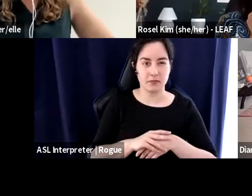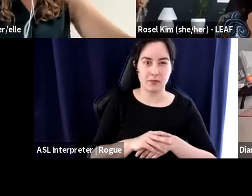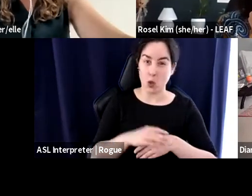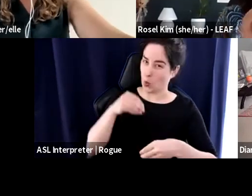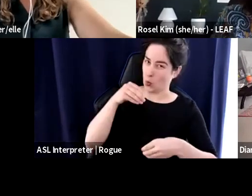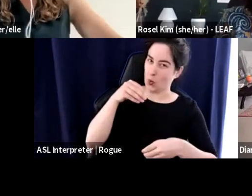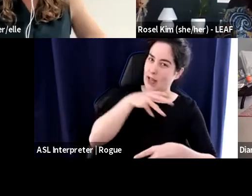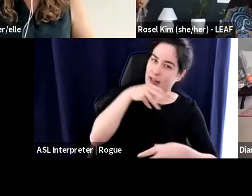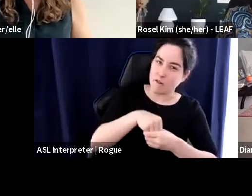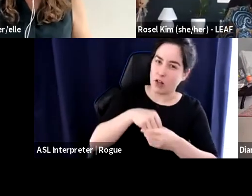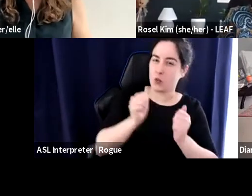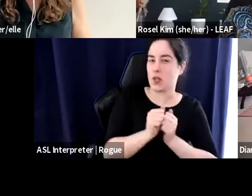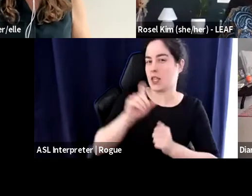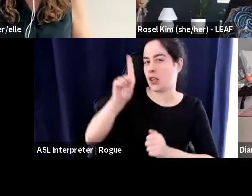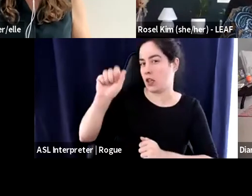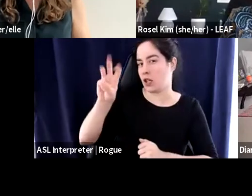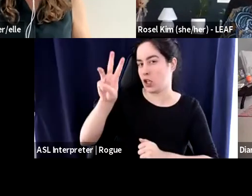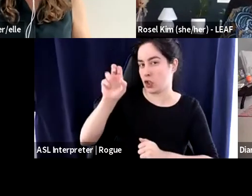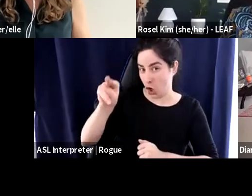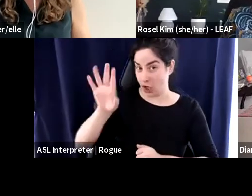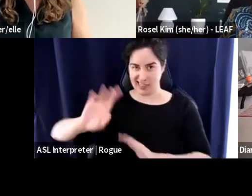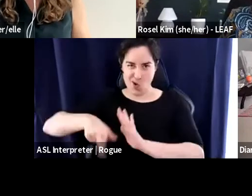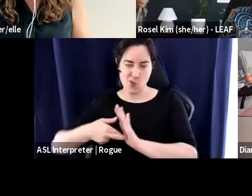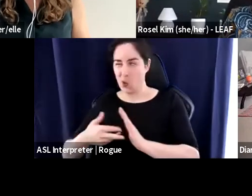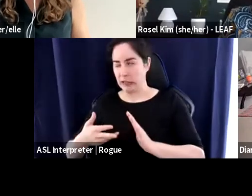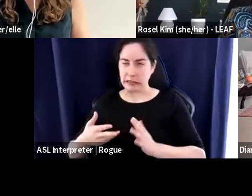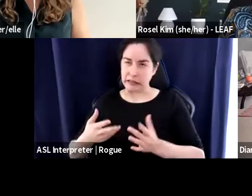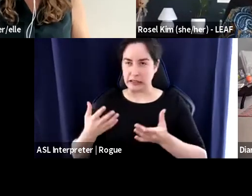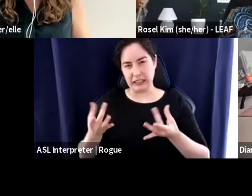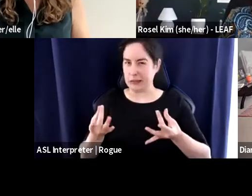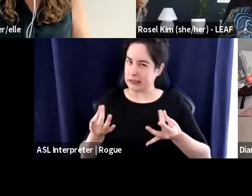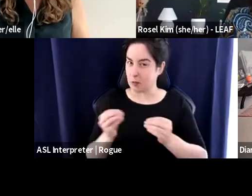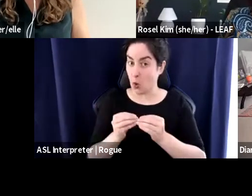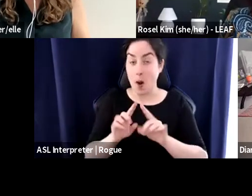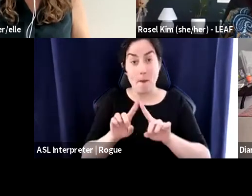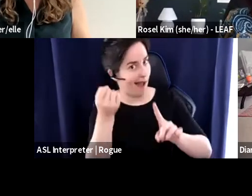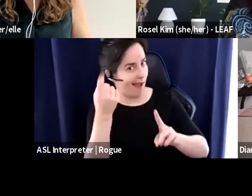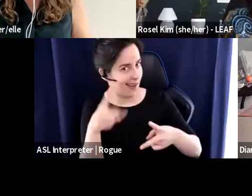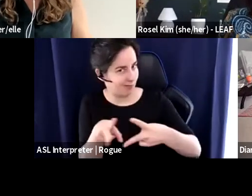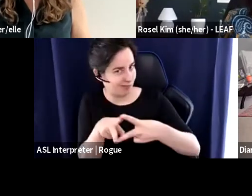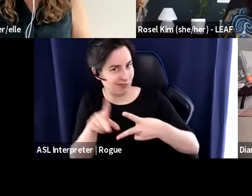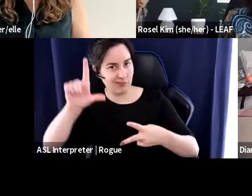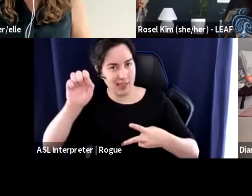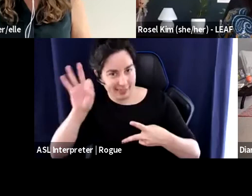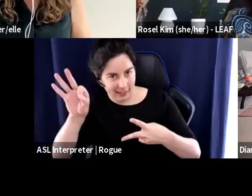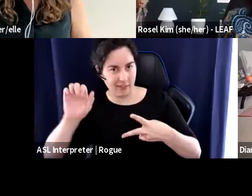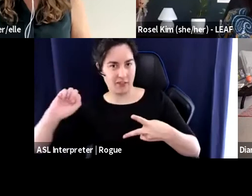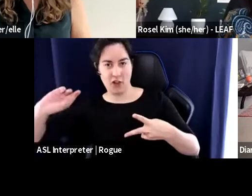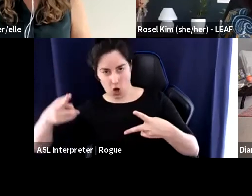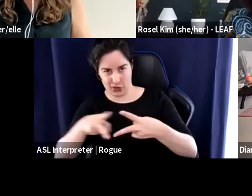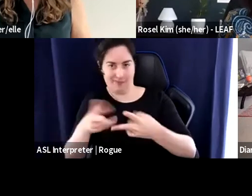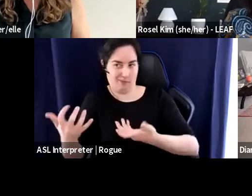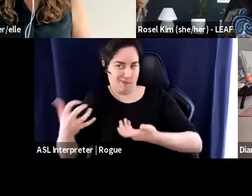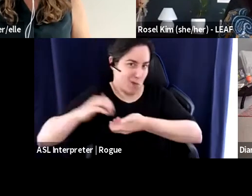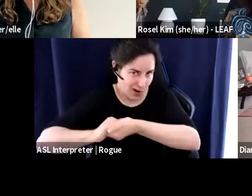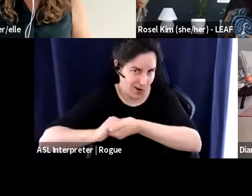as a paralegal, but because both Arch and LEAF are partners of ours, and I'm guessing in both cases there